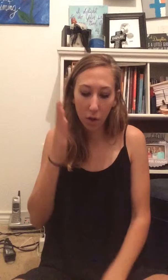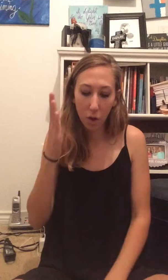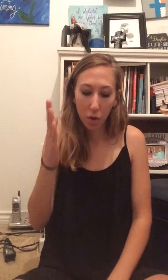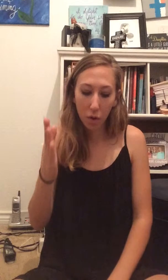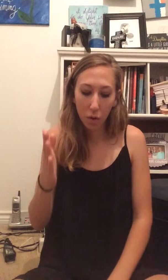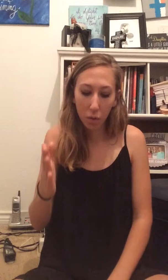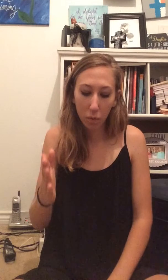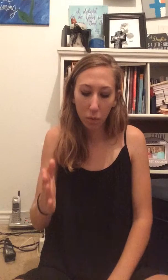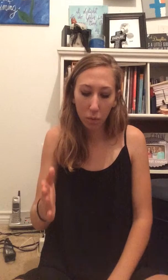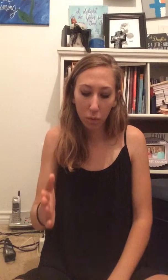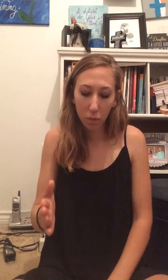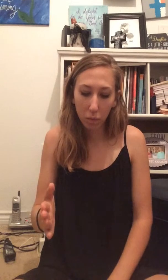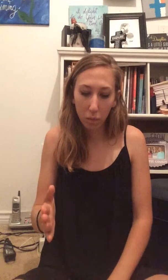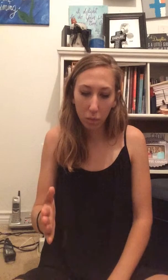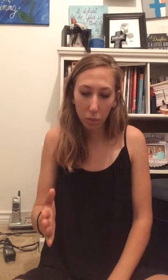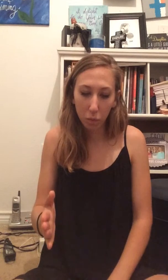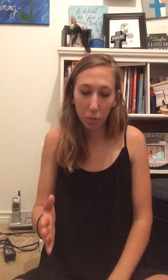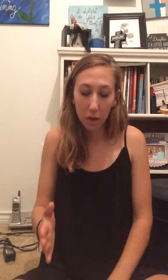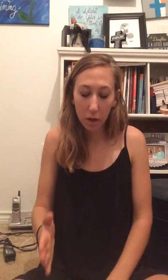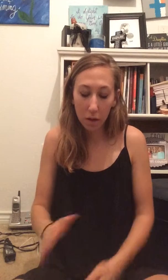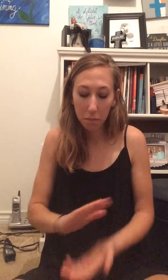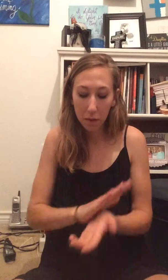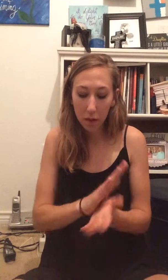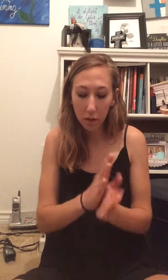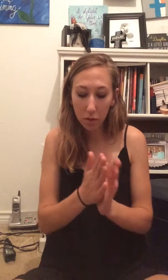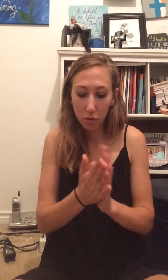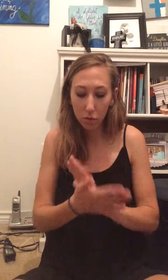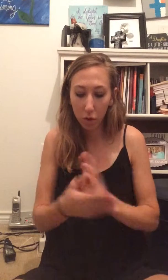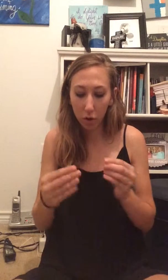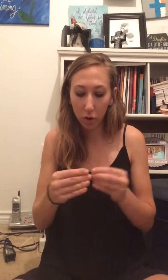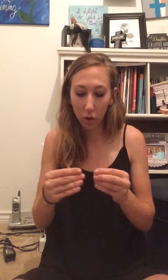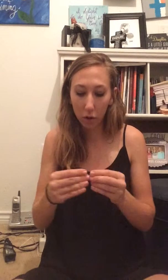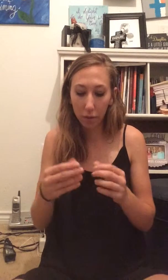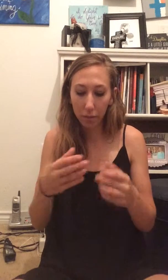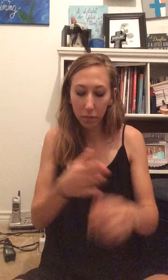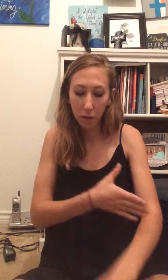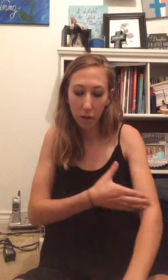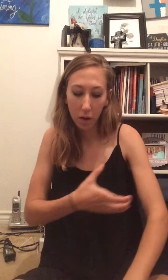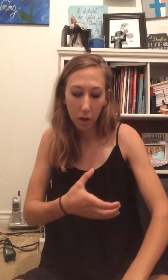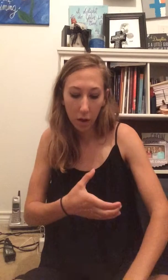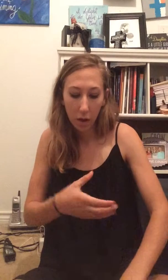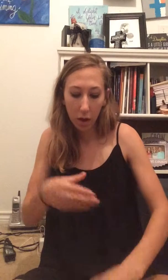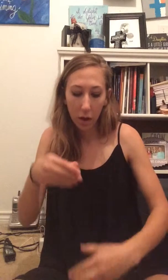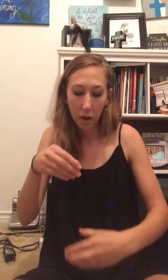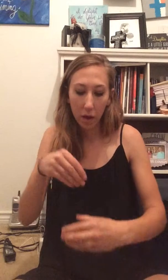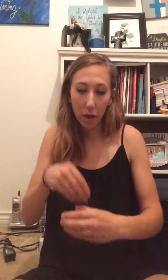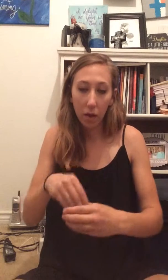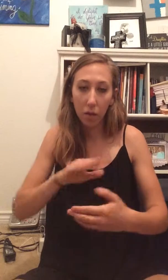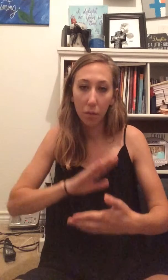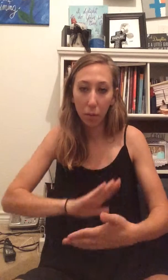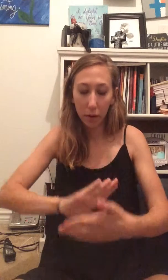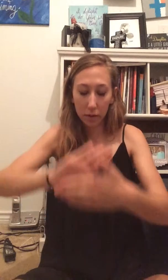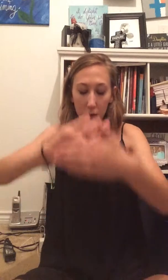will be made stronger in the presence